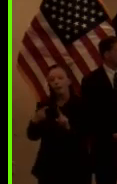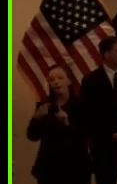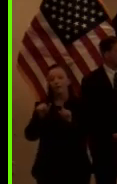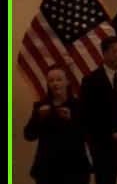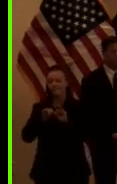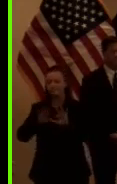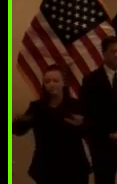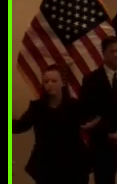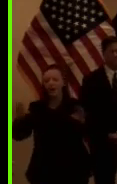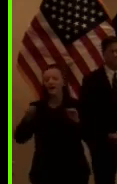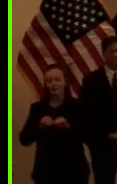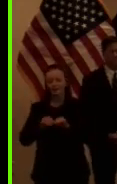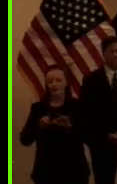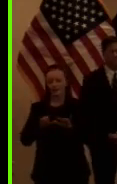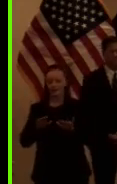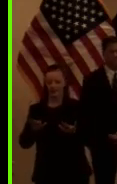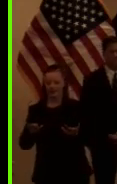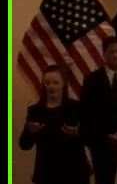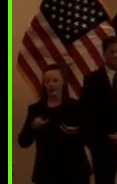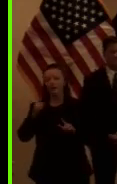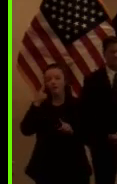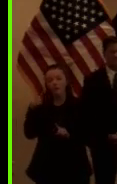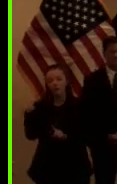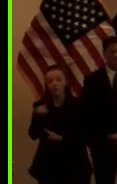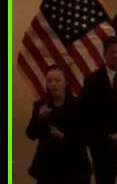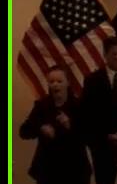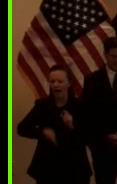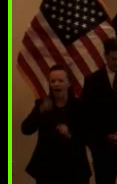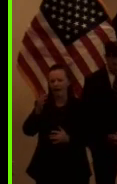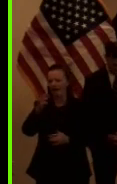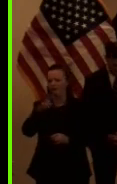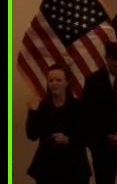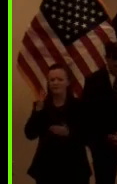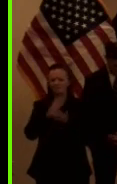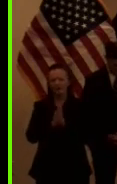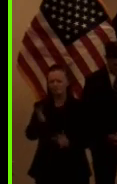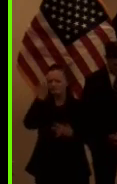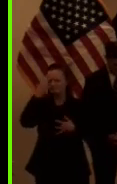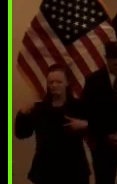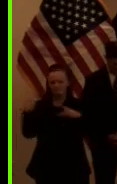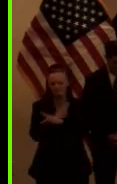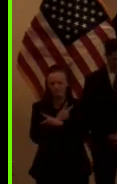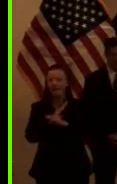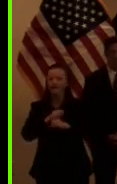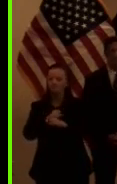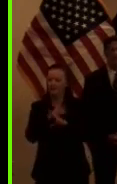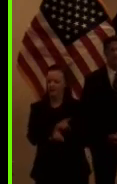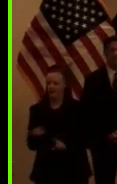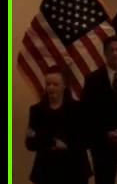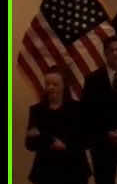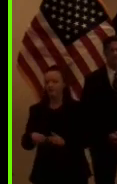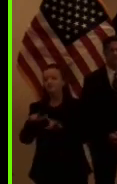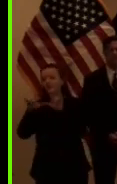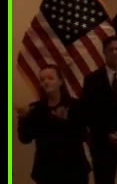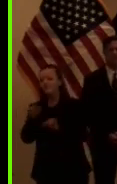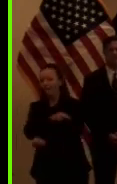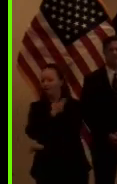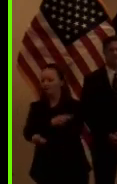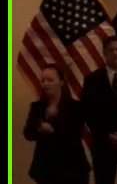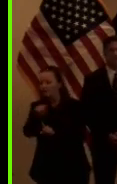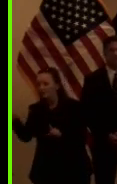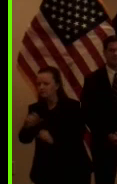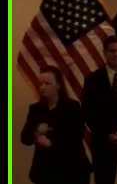in people who are at highest risk for developing complications while protecting the healthcare system for a surge in patients.